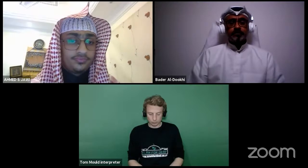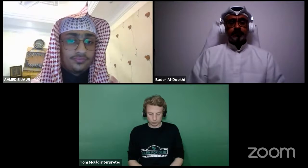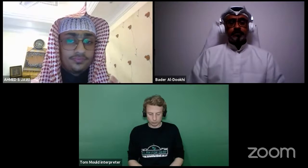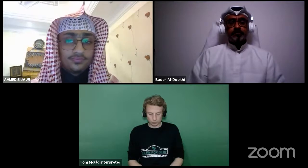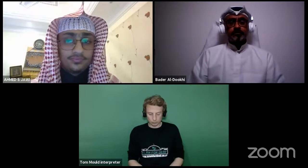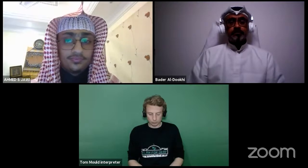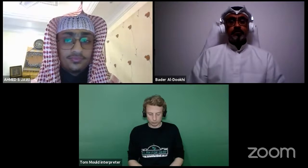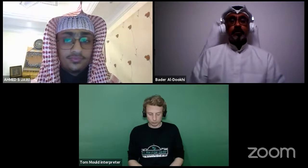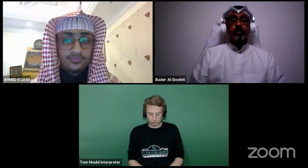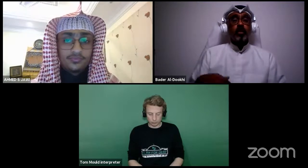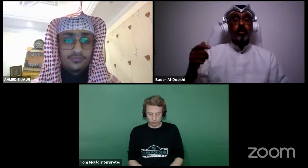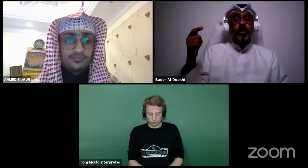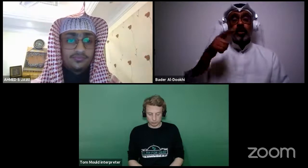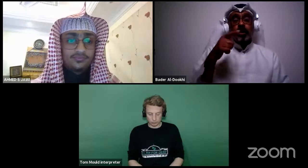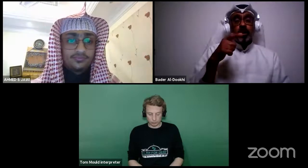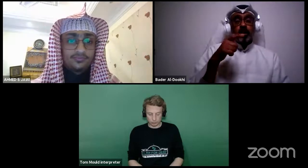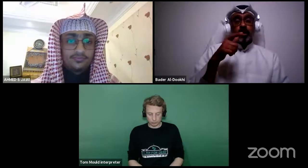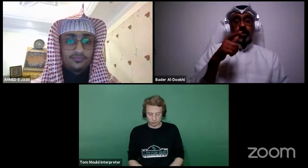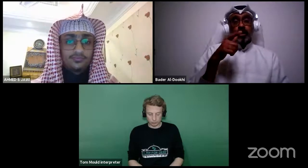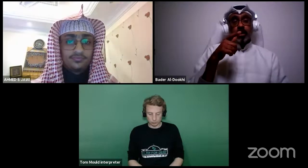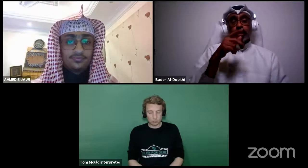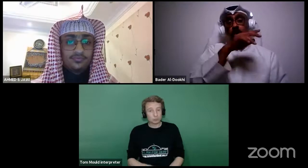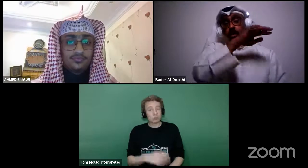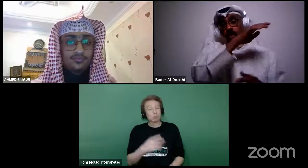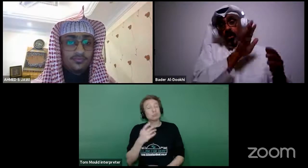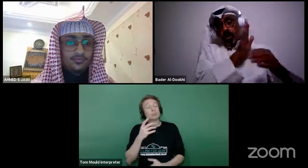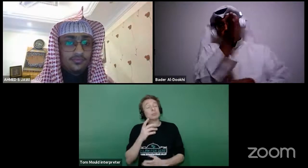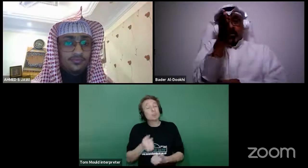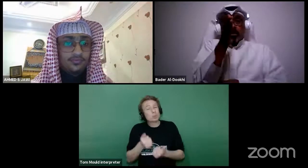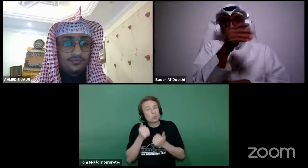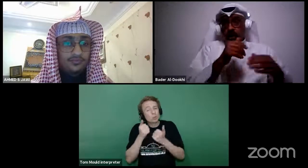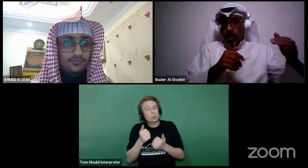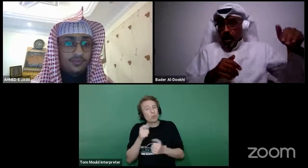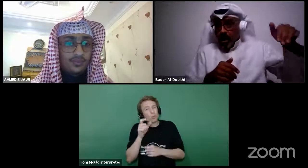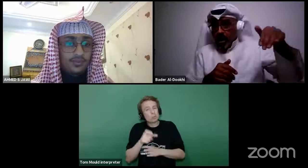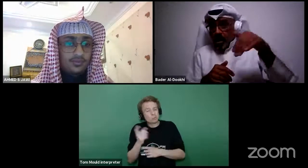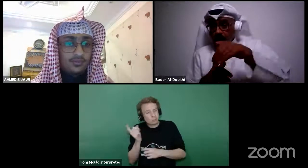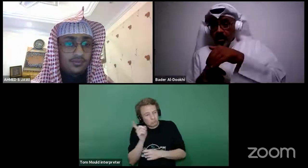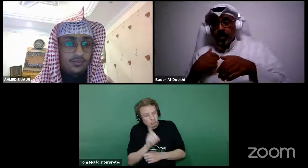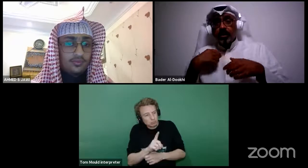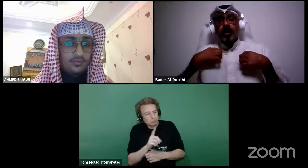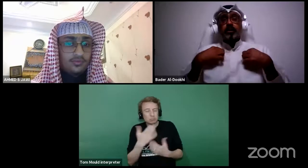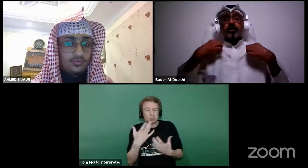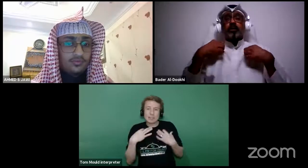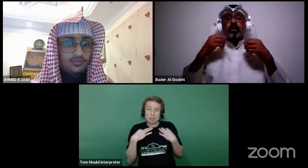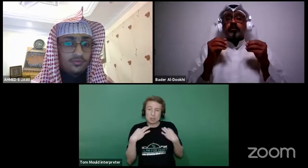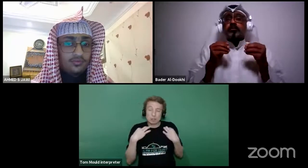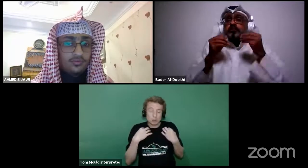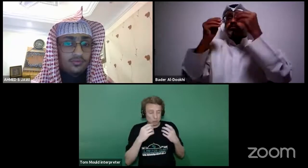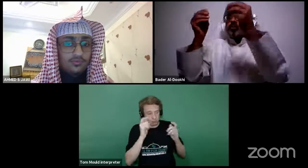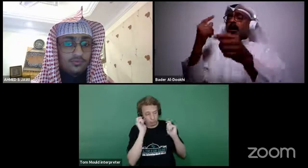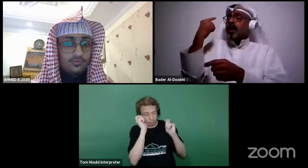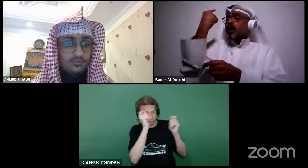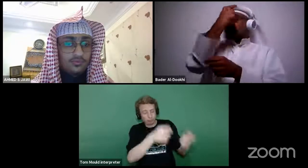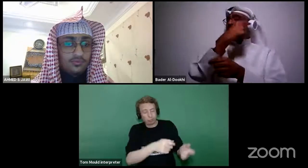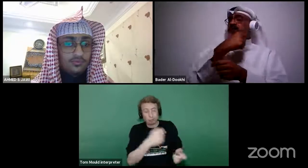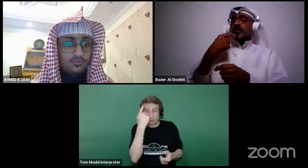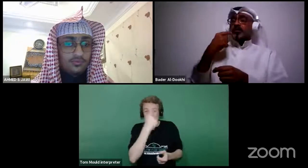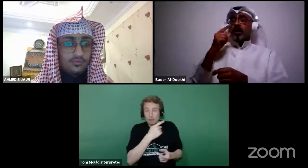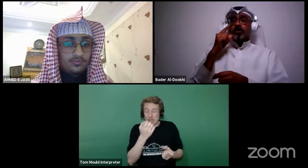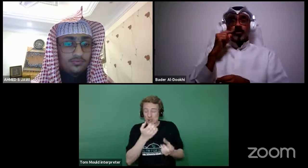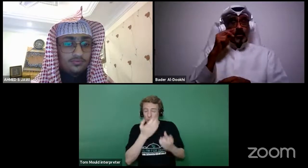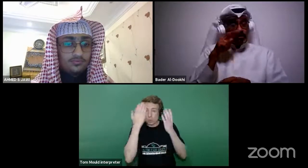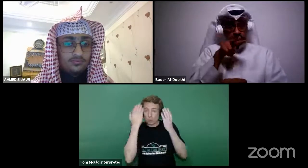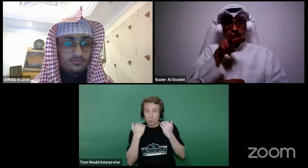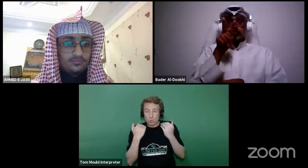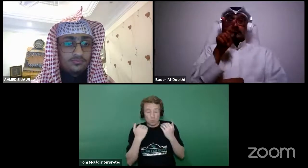Then when the bearer of the glad tidings arrived, he cast the shirt over his face, and the father became